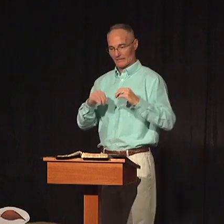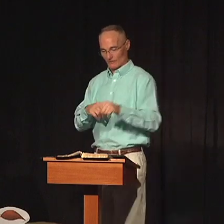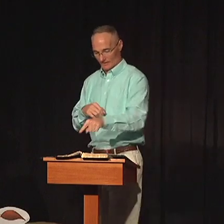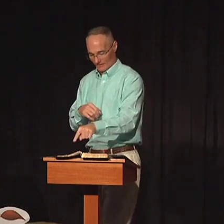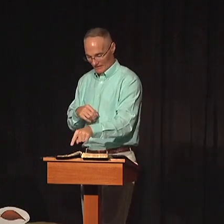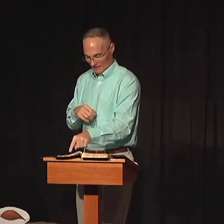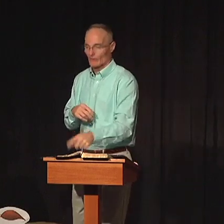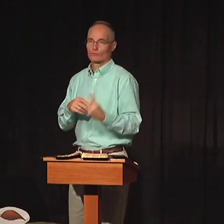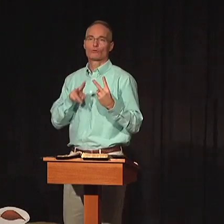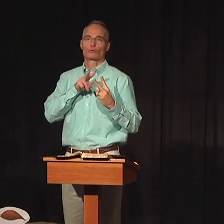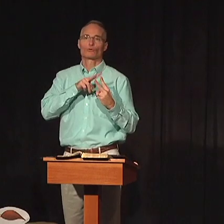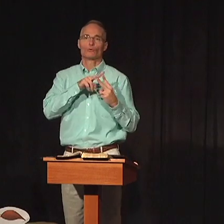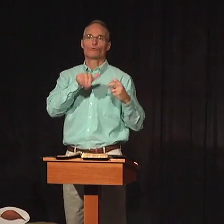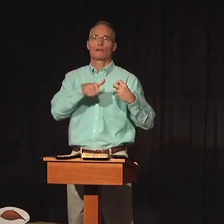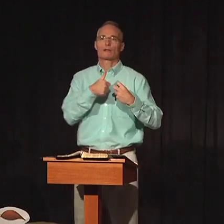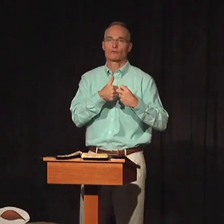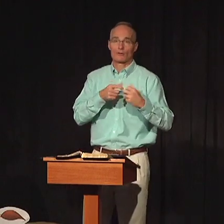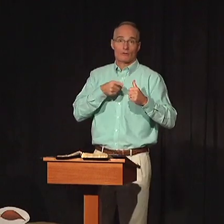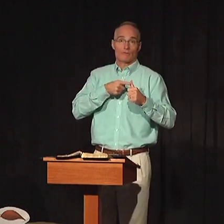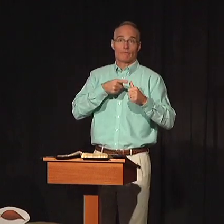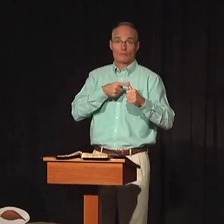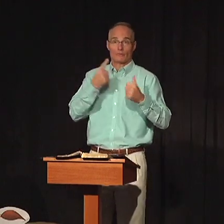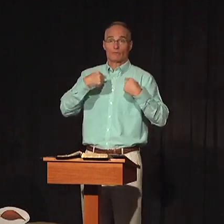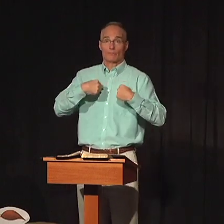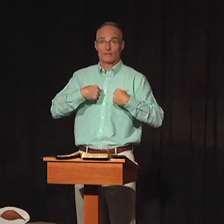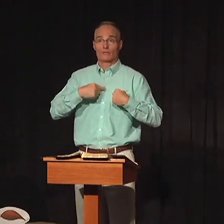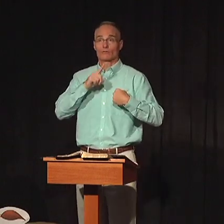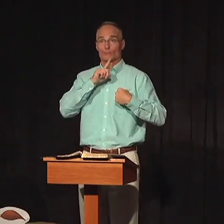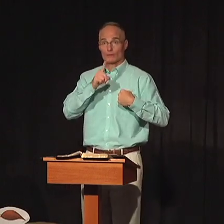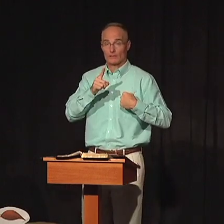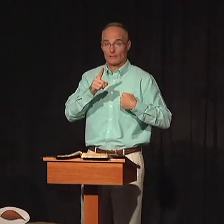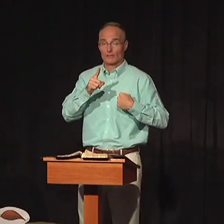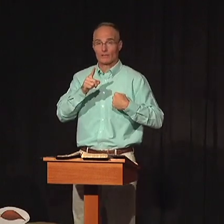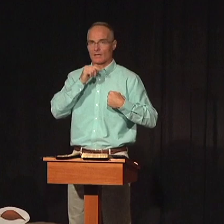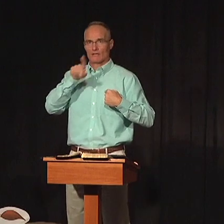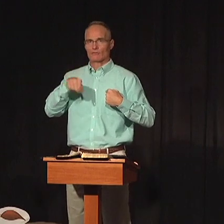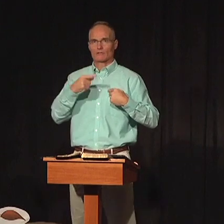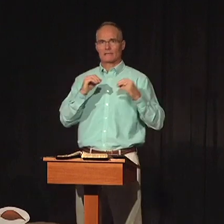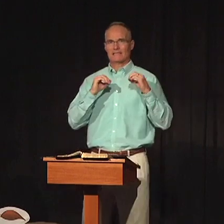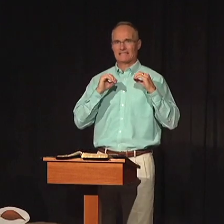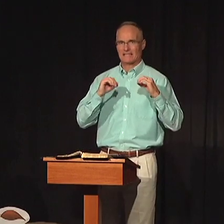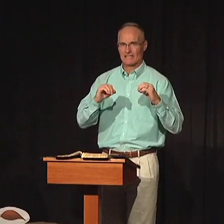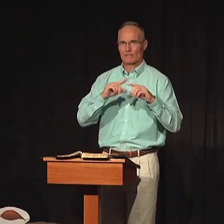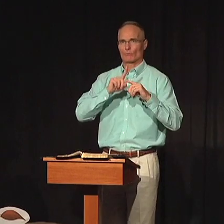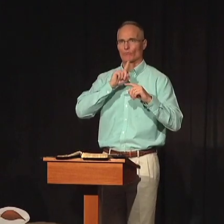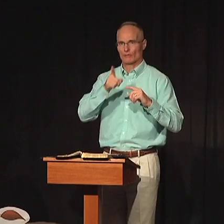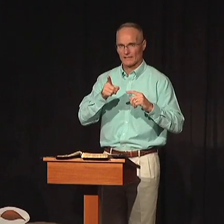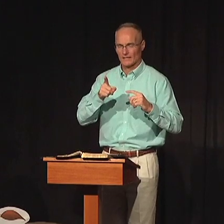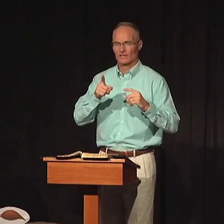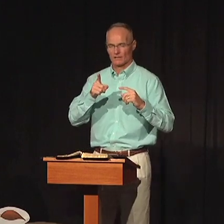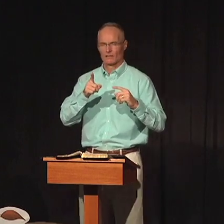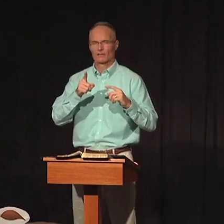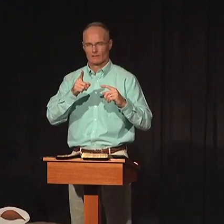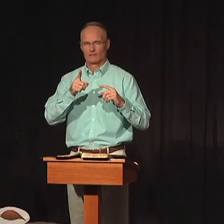My challenge when I'm teaching this, really there are two challenges. First of all, for me, it's really not just about teaching it, but